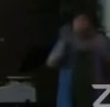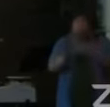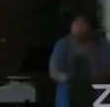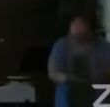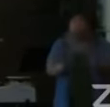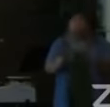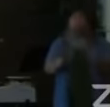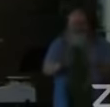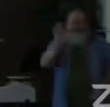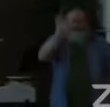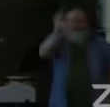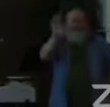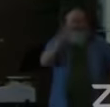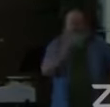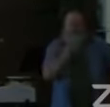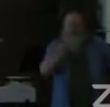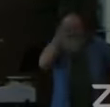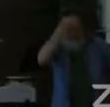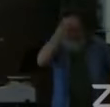there with me. She knew right where I was going.